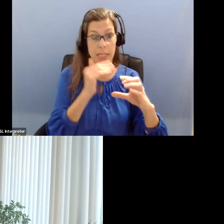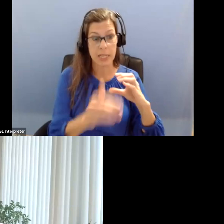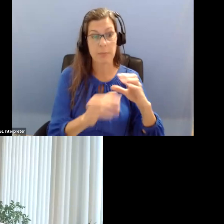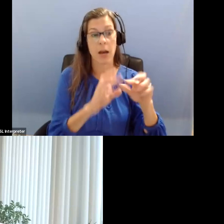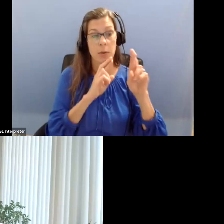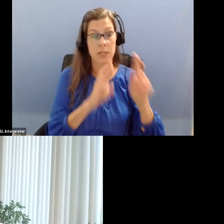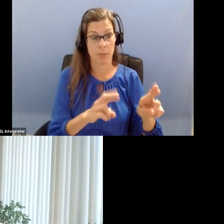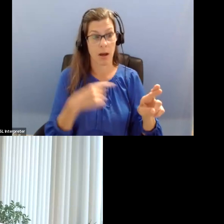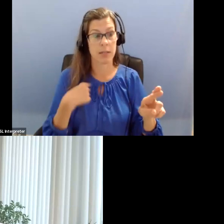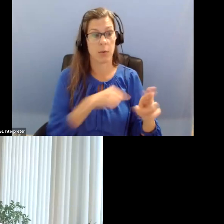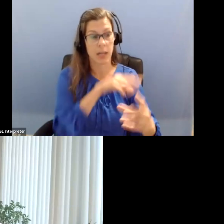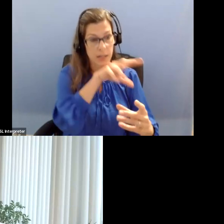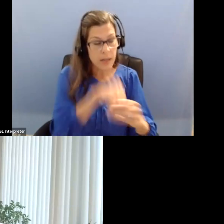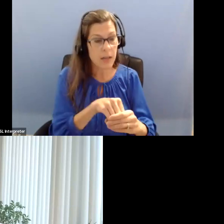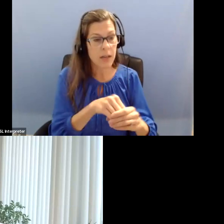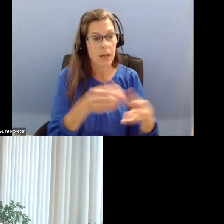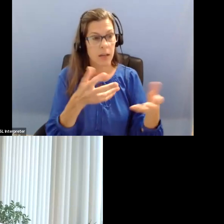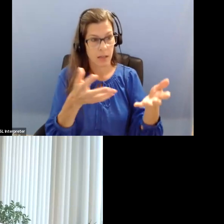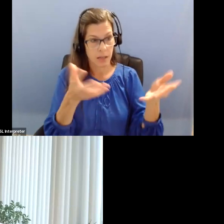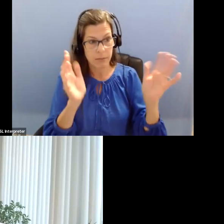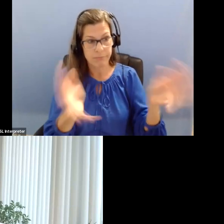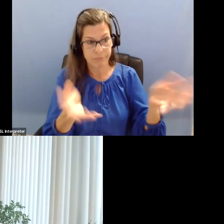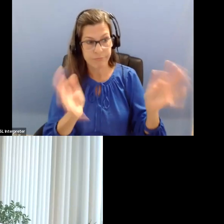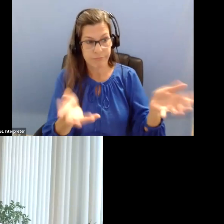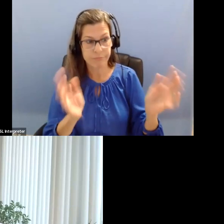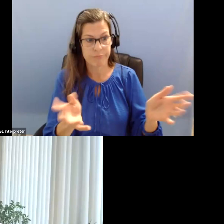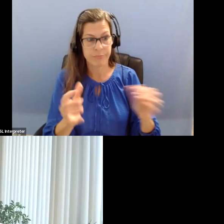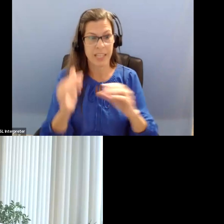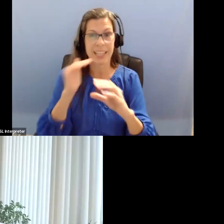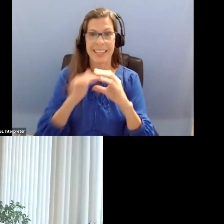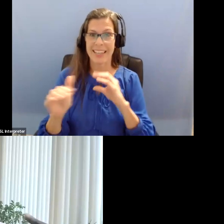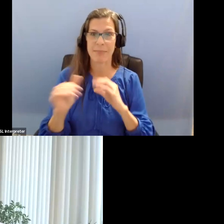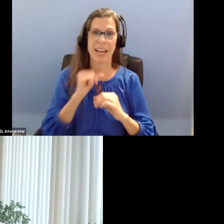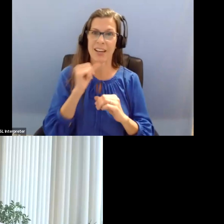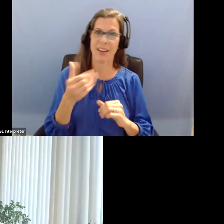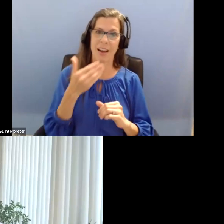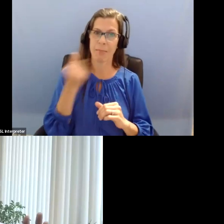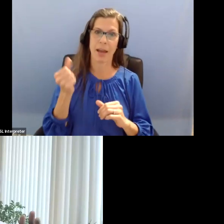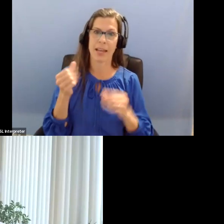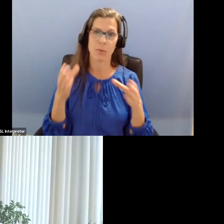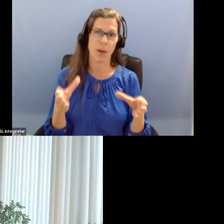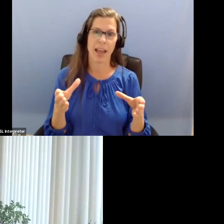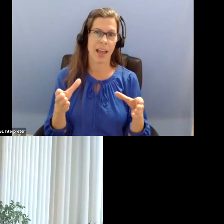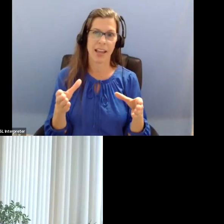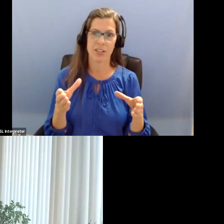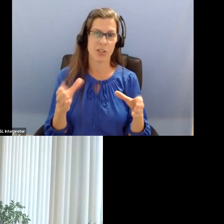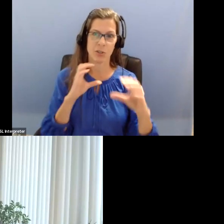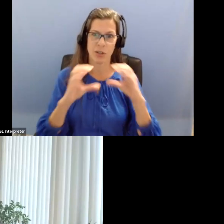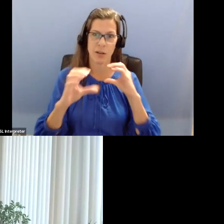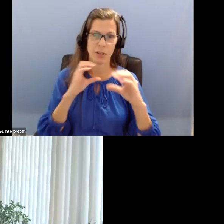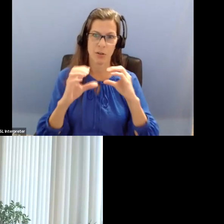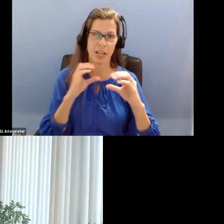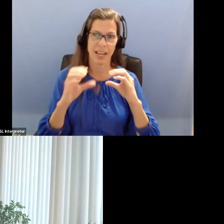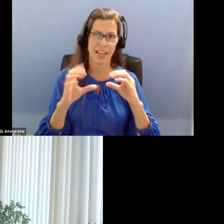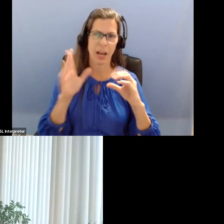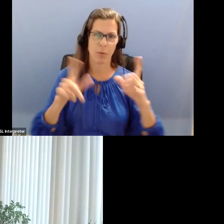something where email may not really be the way we want to go with something. So I'll stop